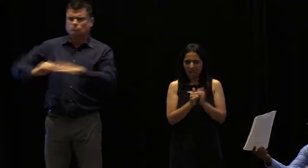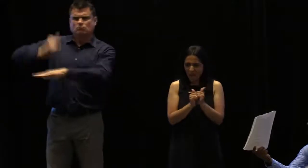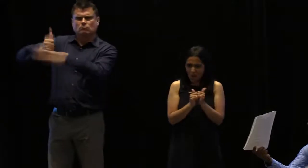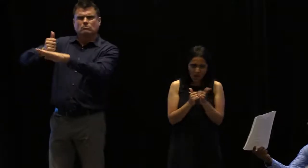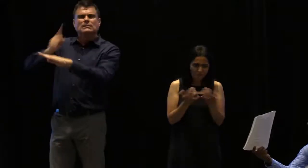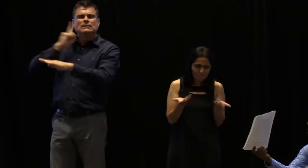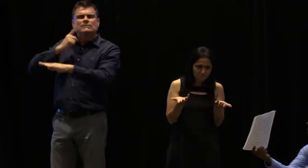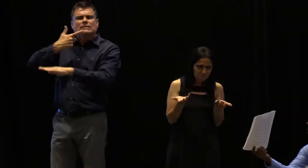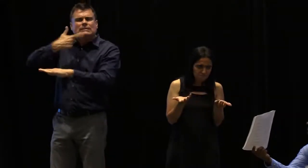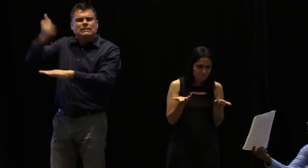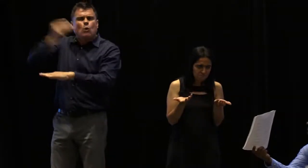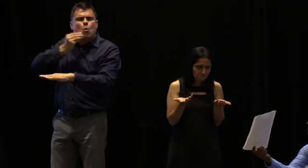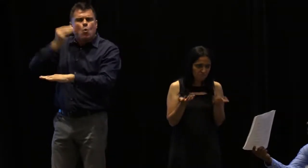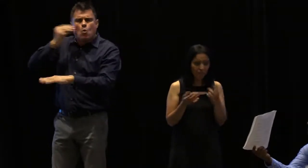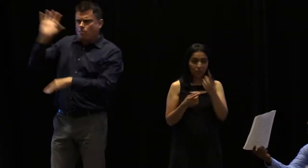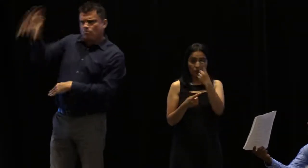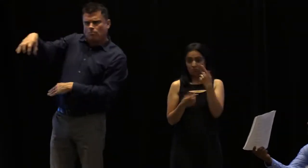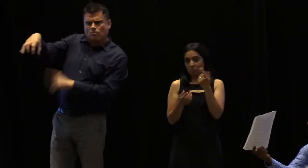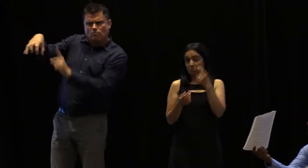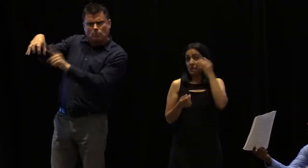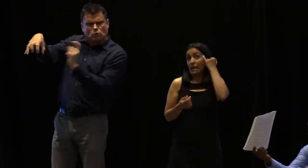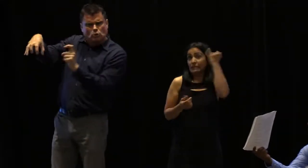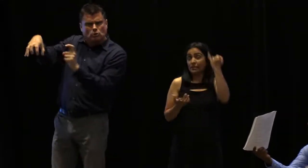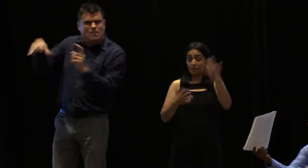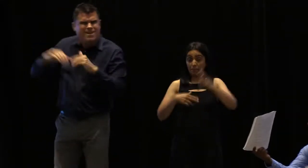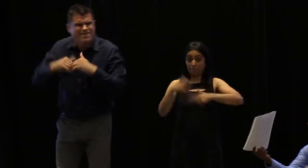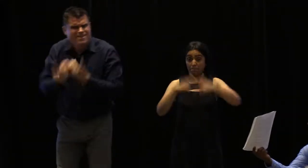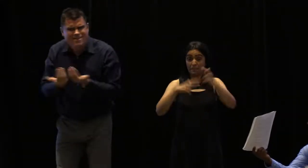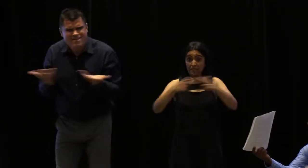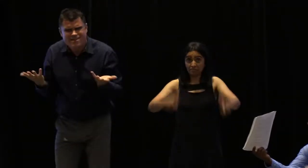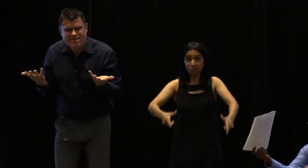To have a deaf seniors home is going to take a lot of work.